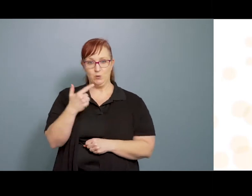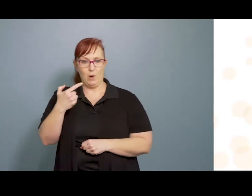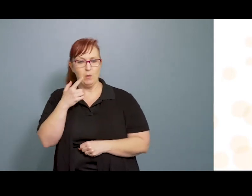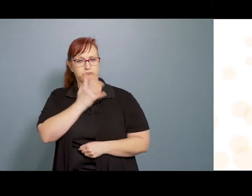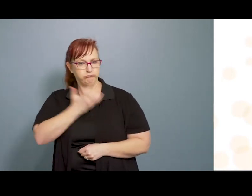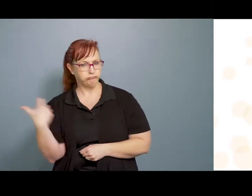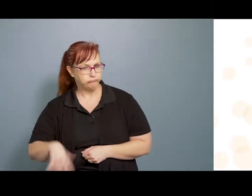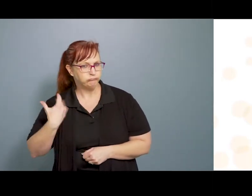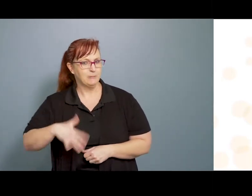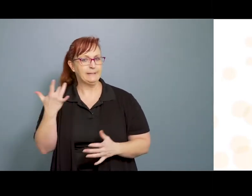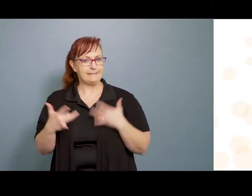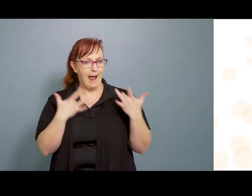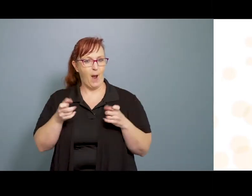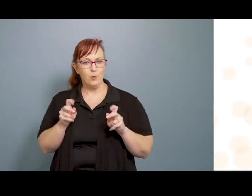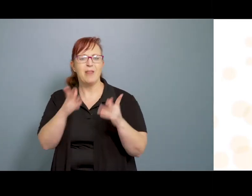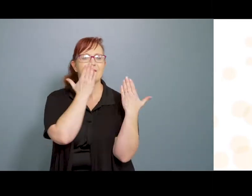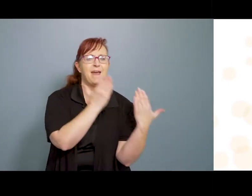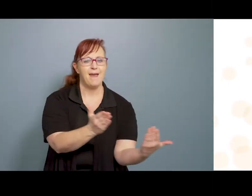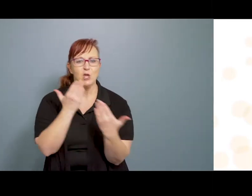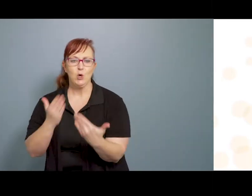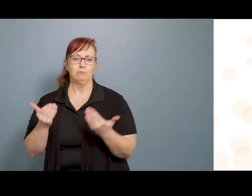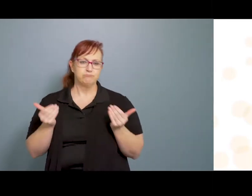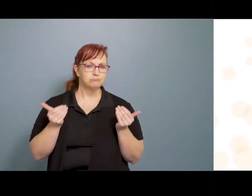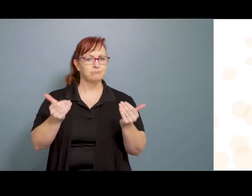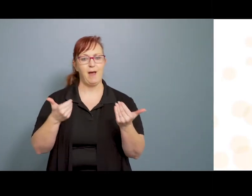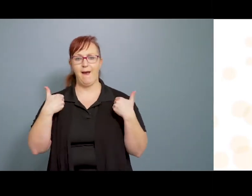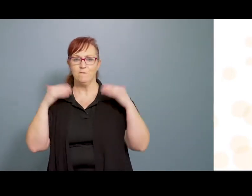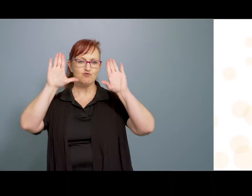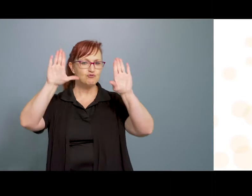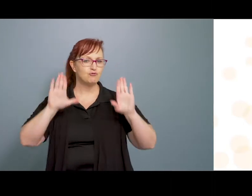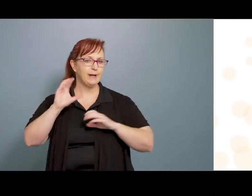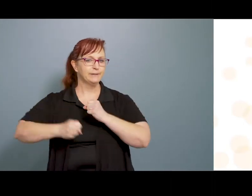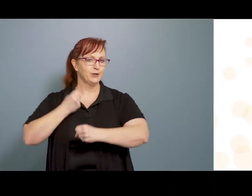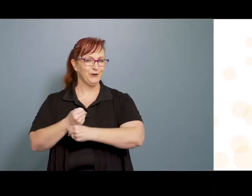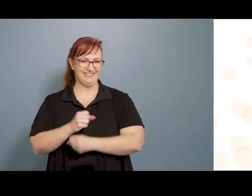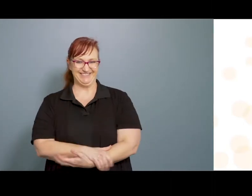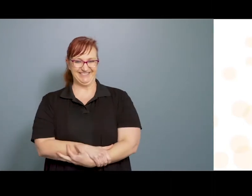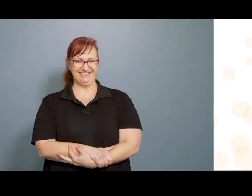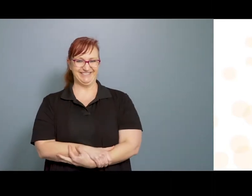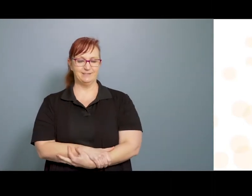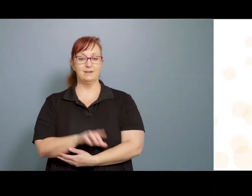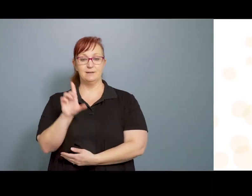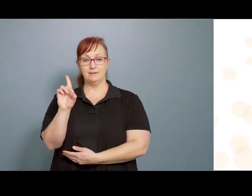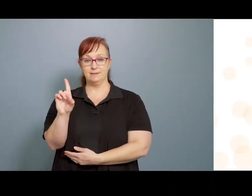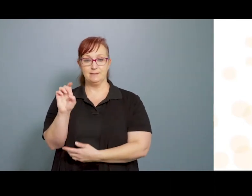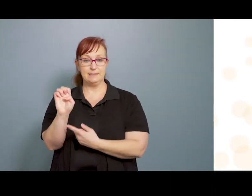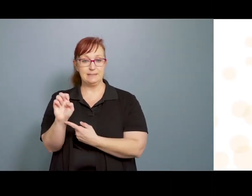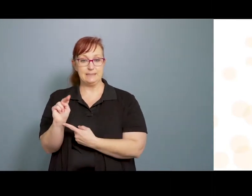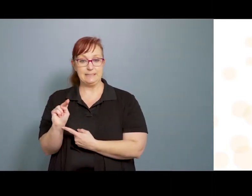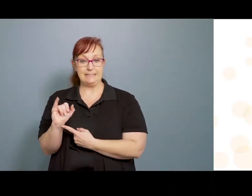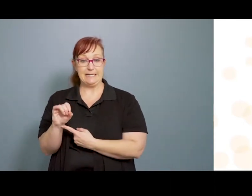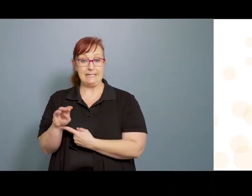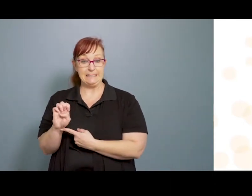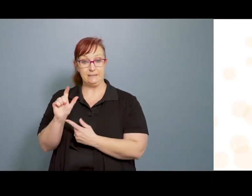Thank you so much, and let's have a great year. Denise, I believe that we're